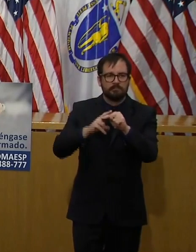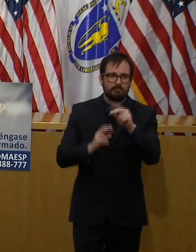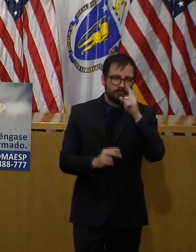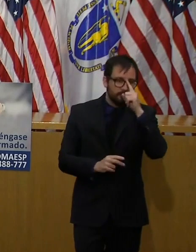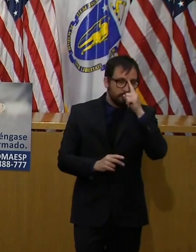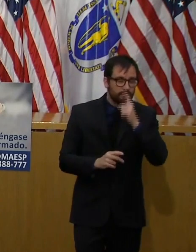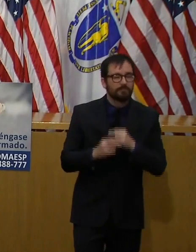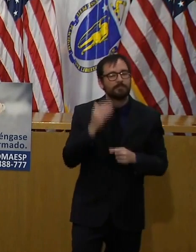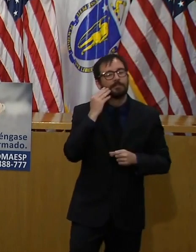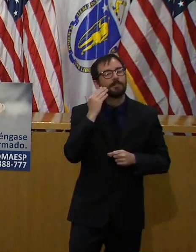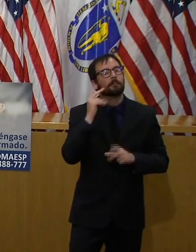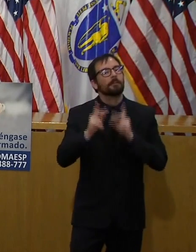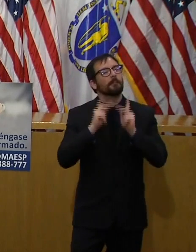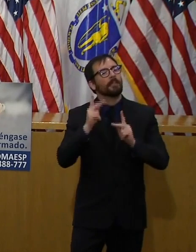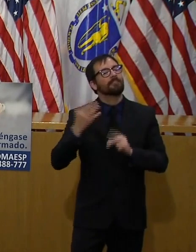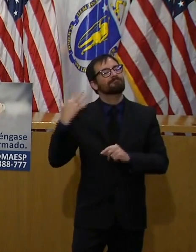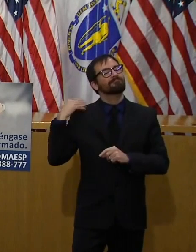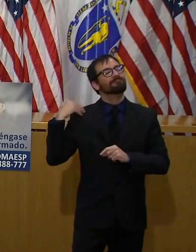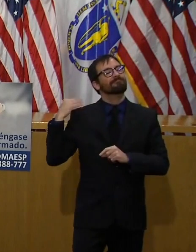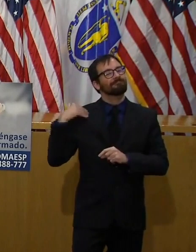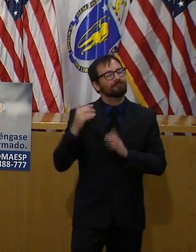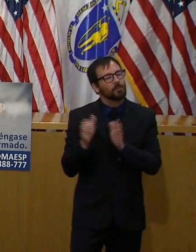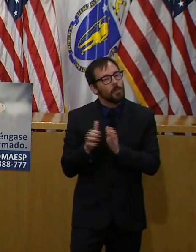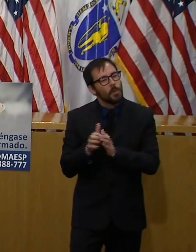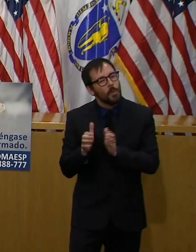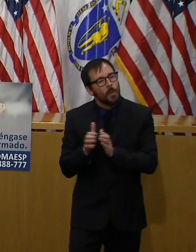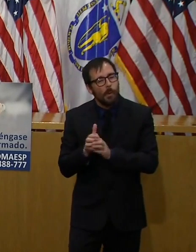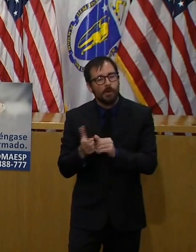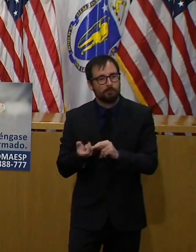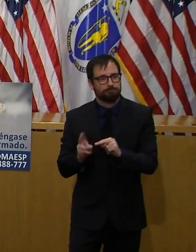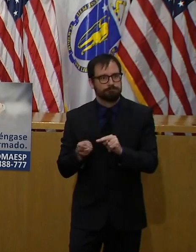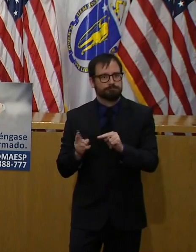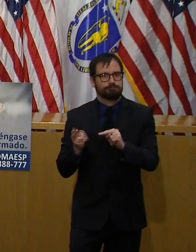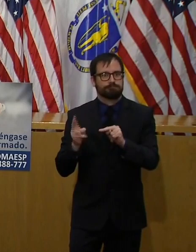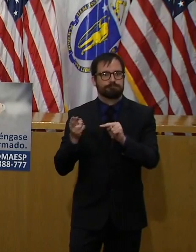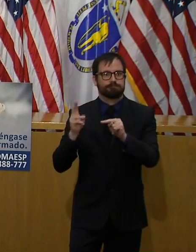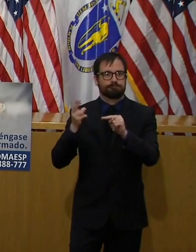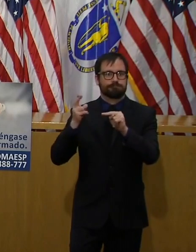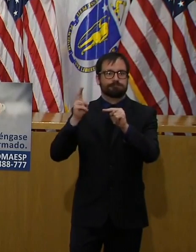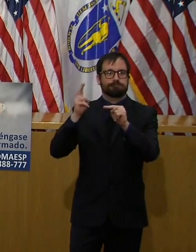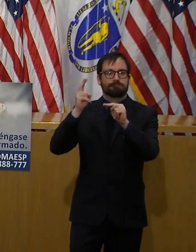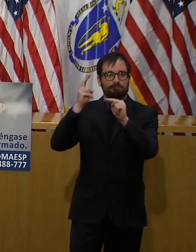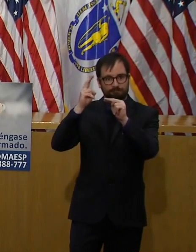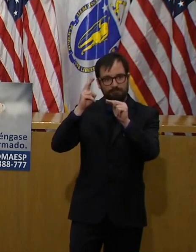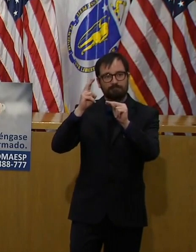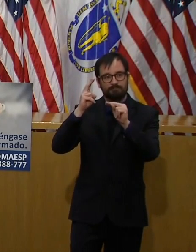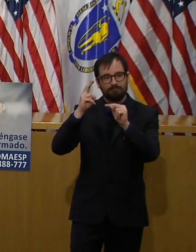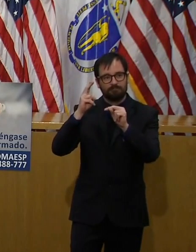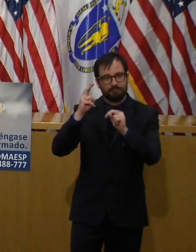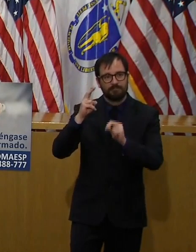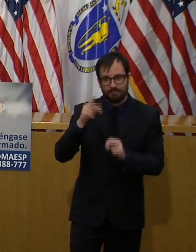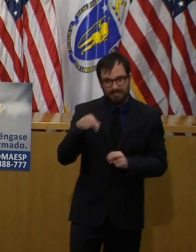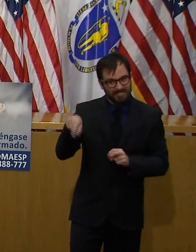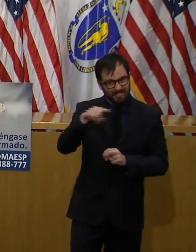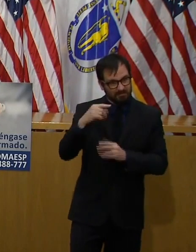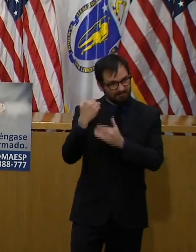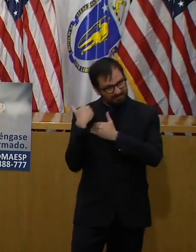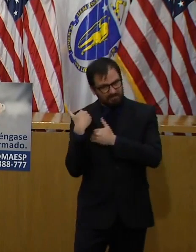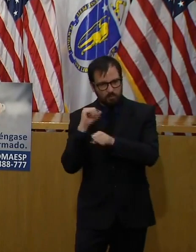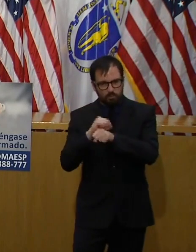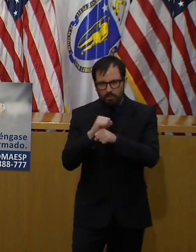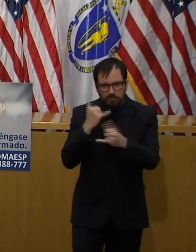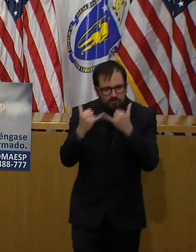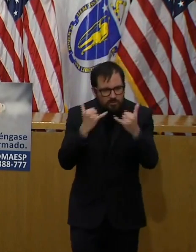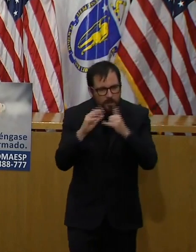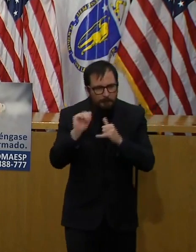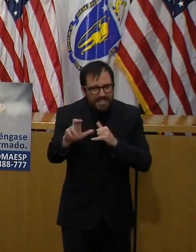over 115,000 calls with constituents through that remote call center. I do want